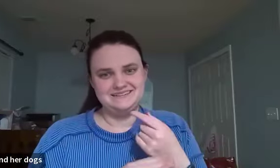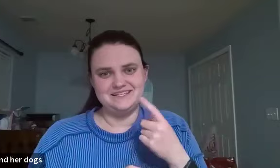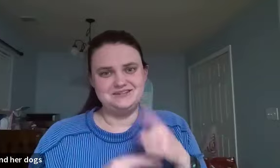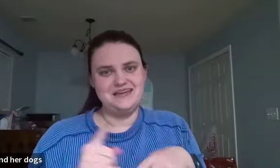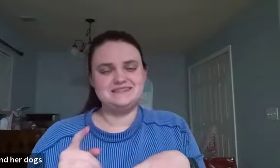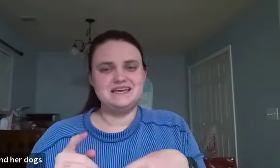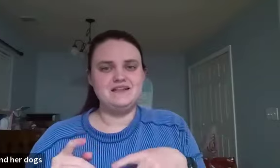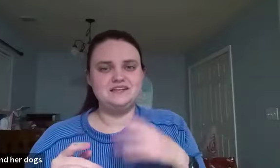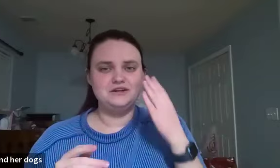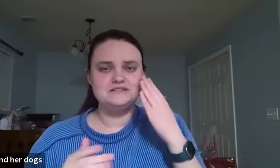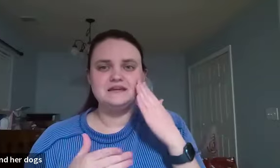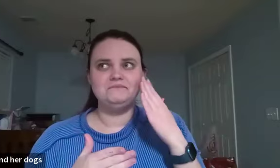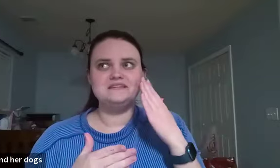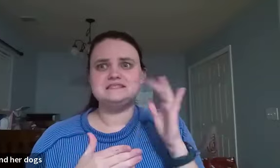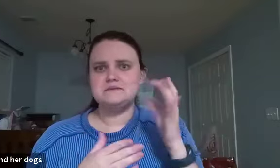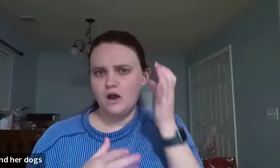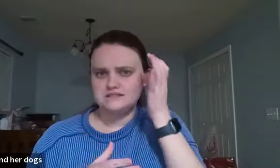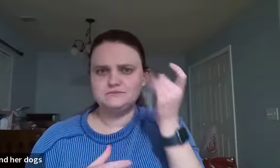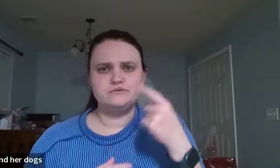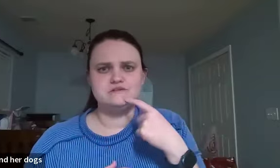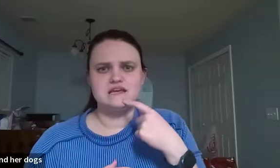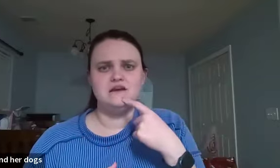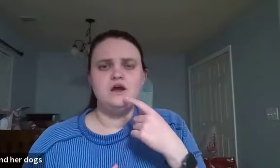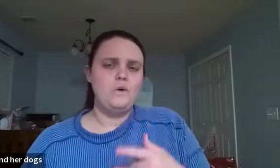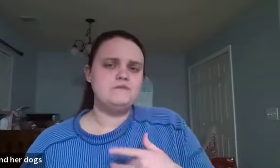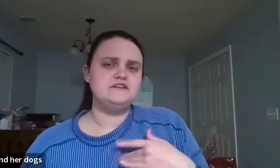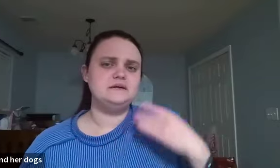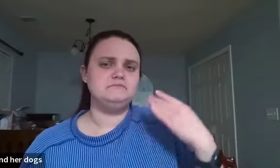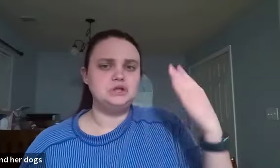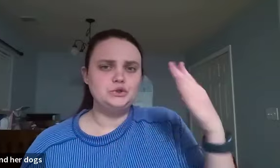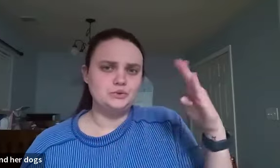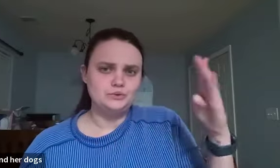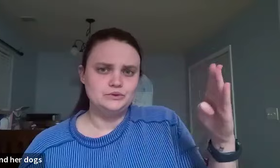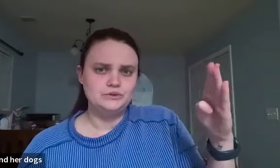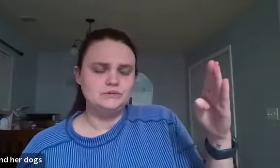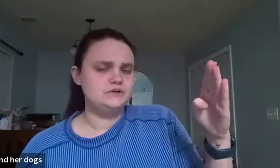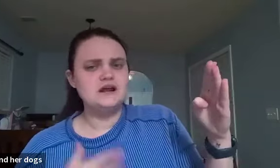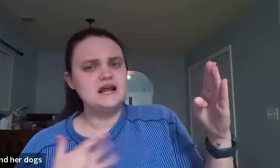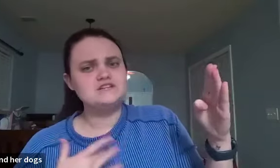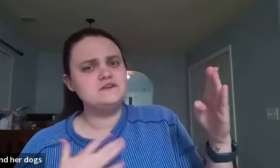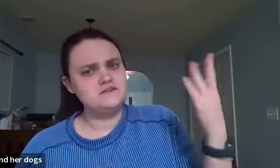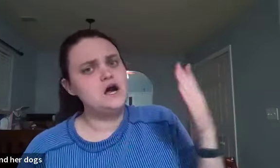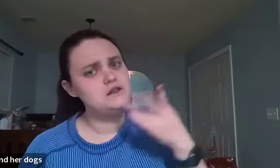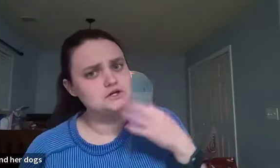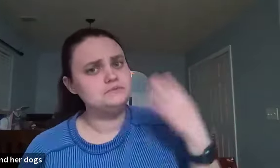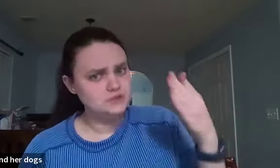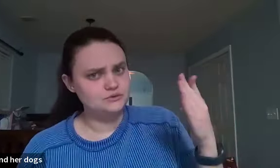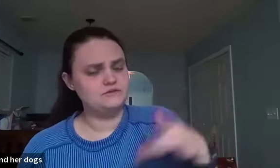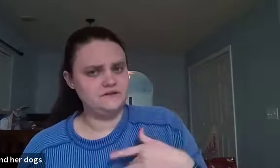saying, because you can't say, like, because like it's the same concept when we're saying, well, I'm feeling blue, but you're not actually feeling the color blue, you're